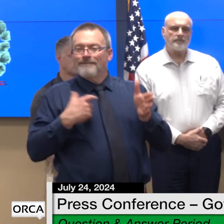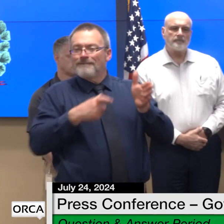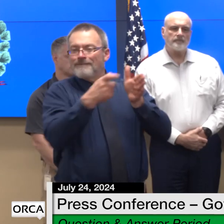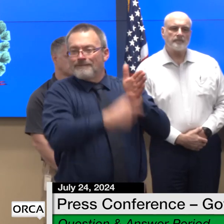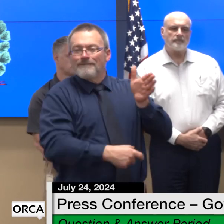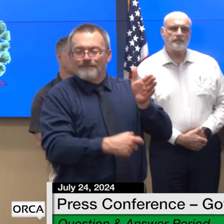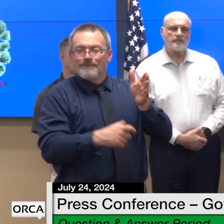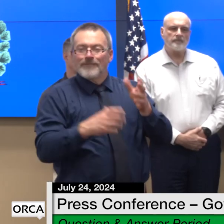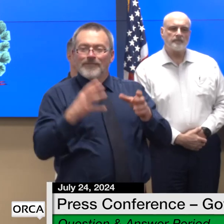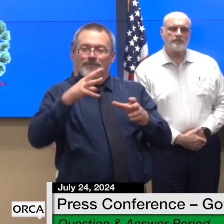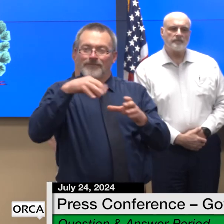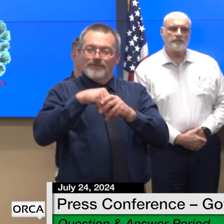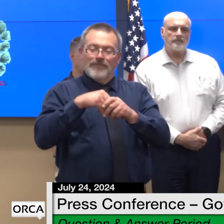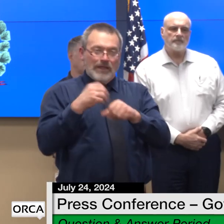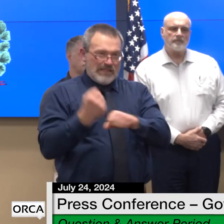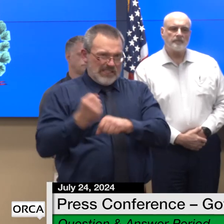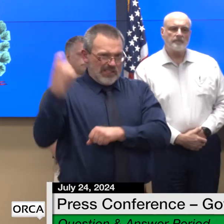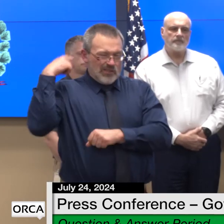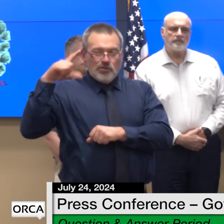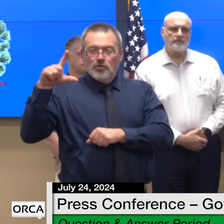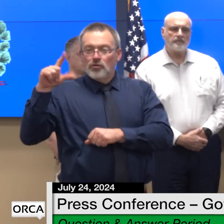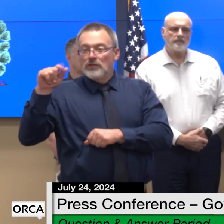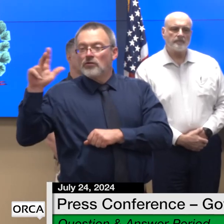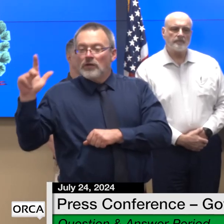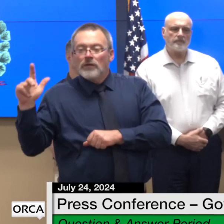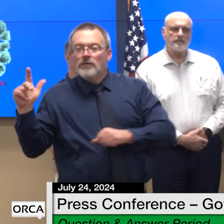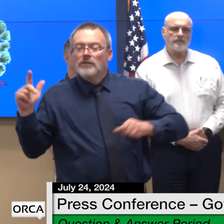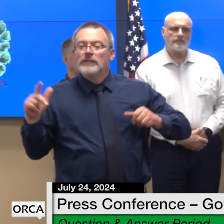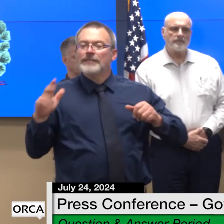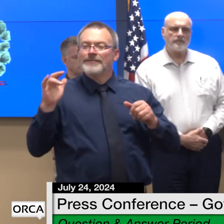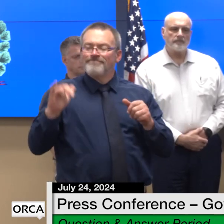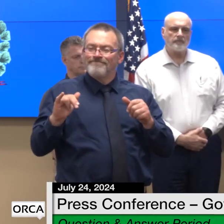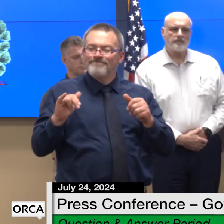in that story there were some concerns over the